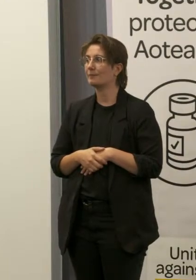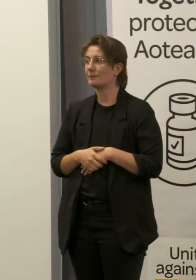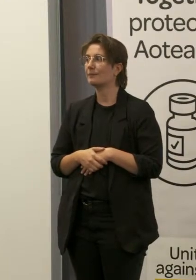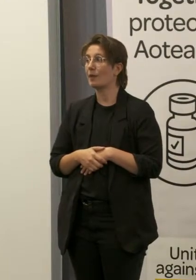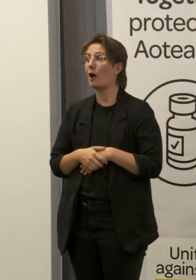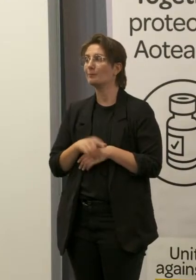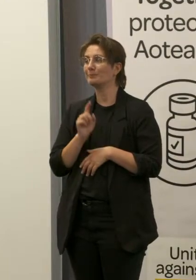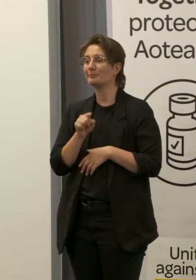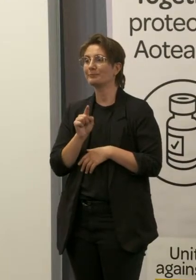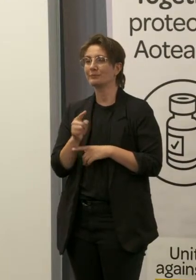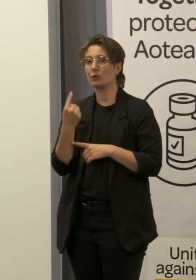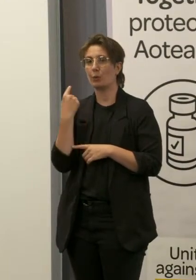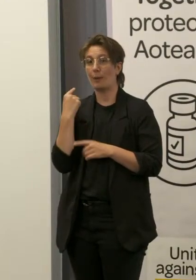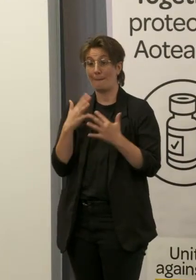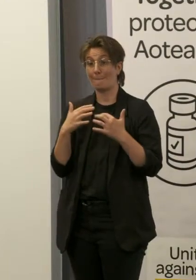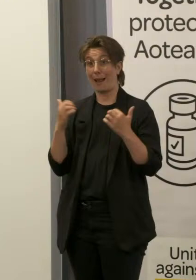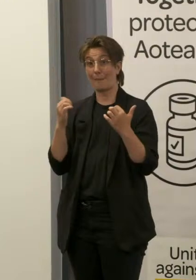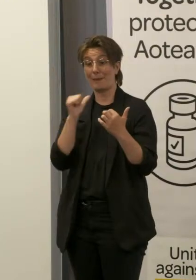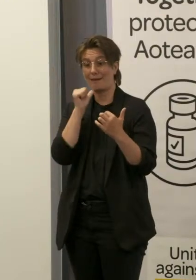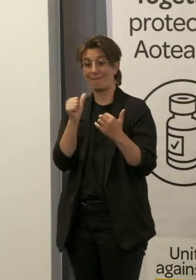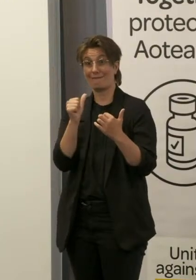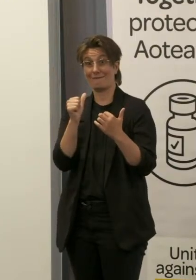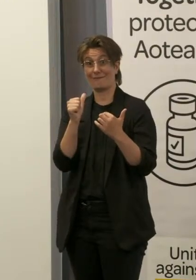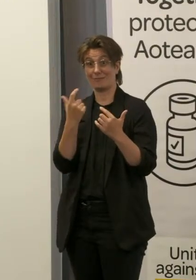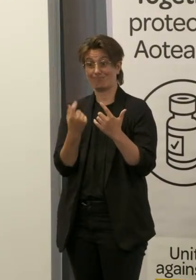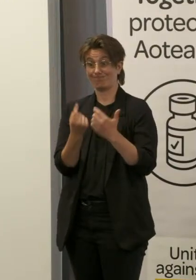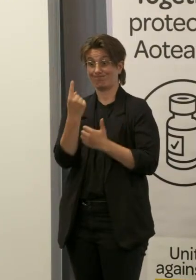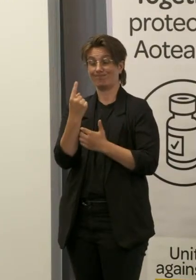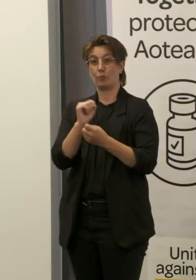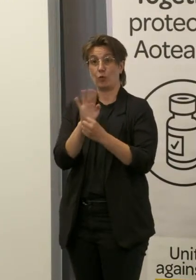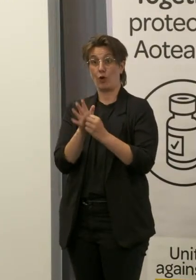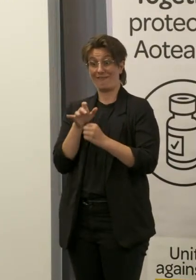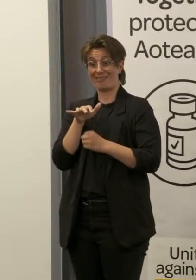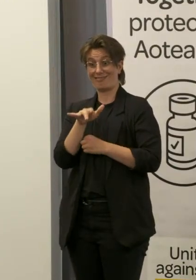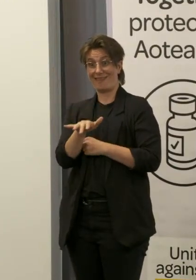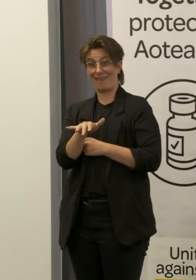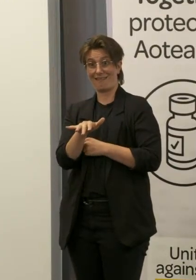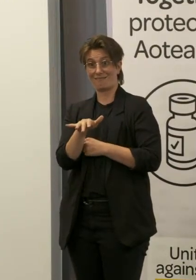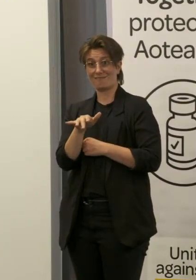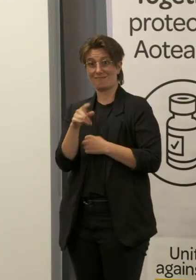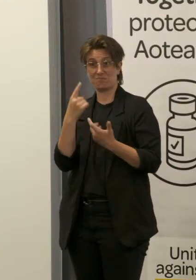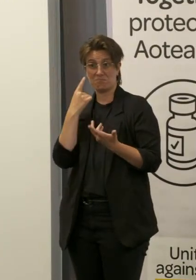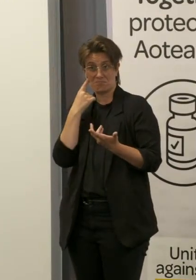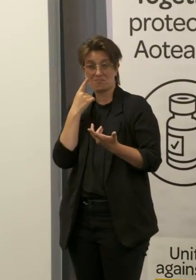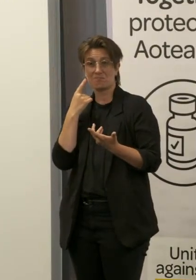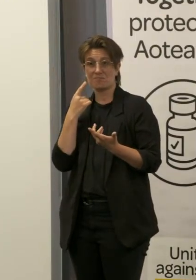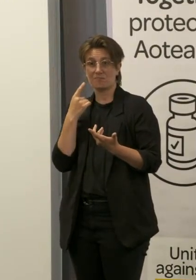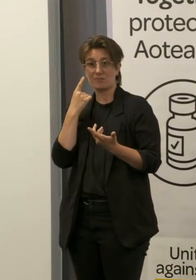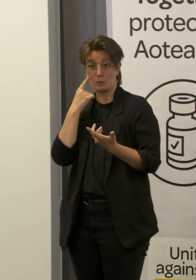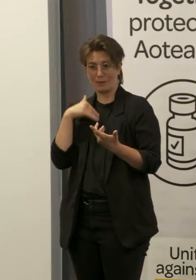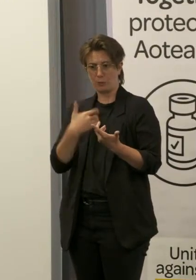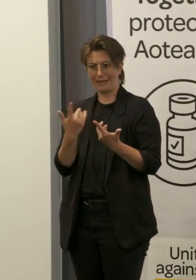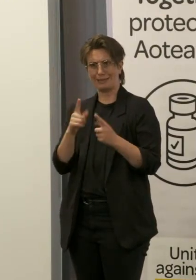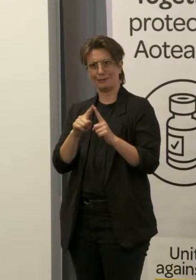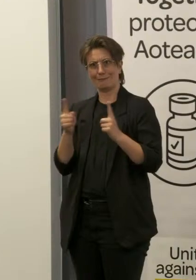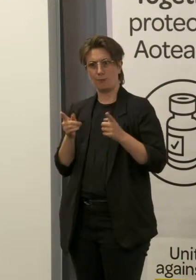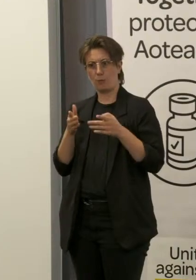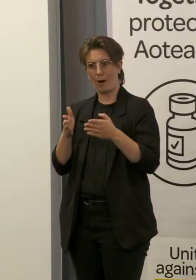It could be an event where there are infected people, and because there's probably a lower vaccination rate there